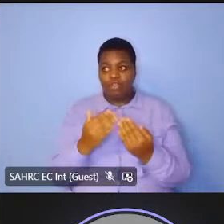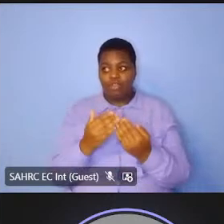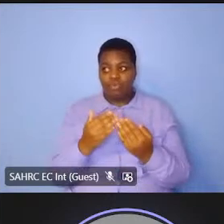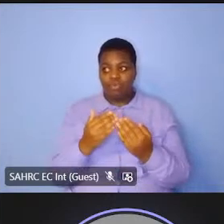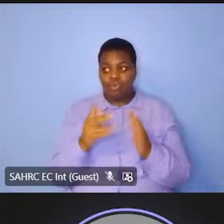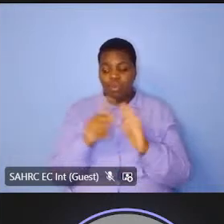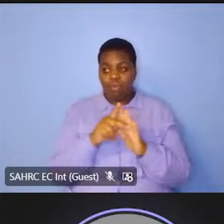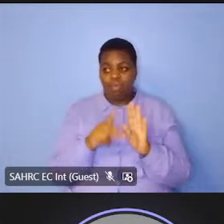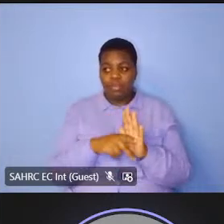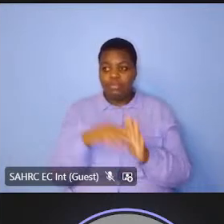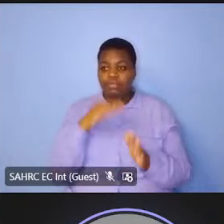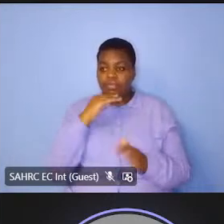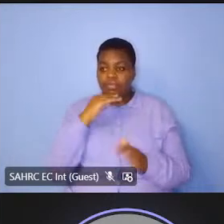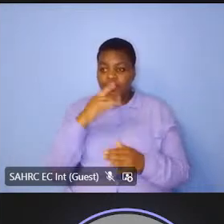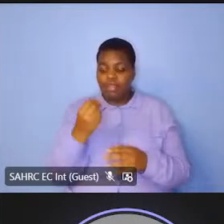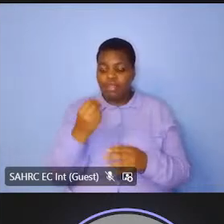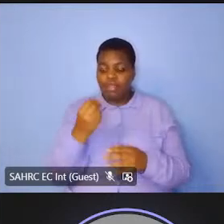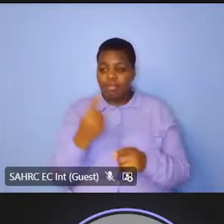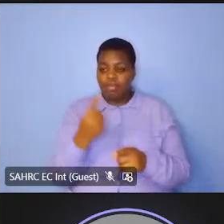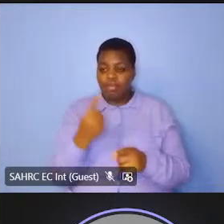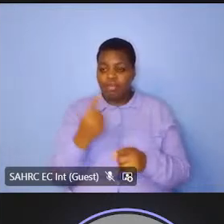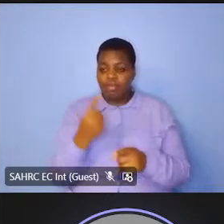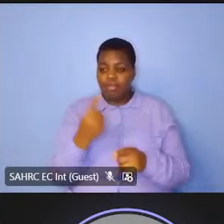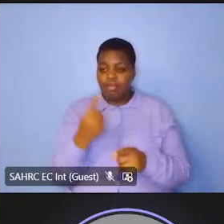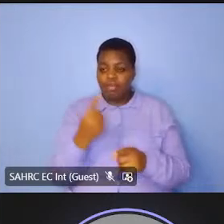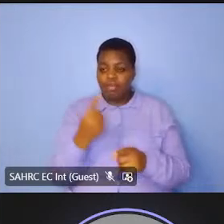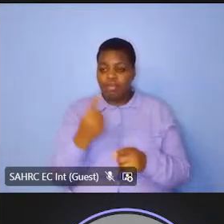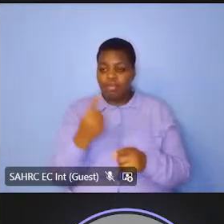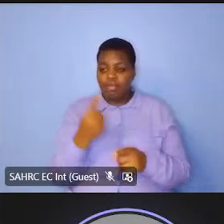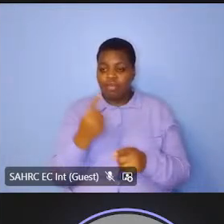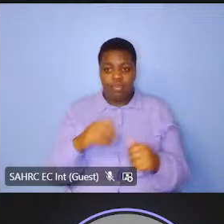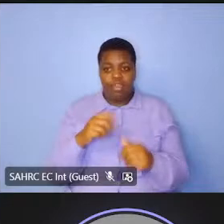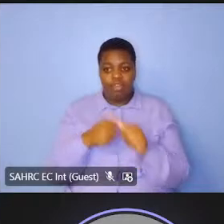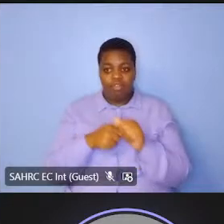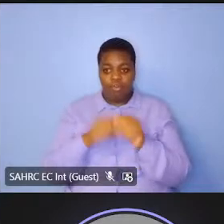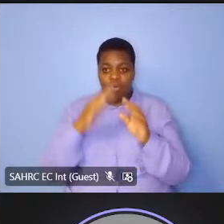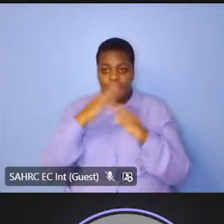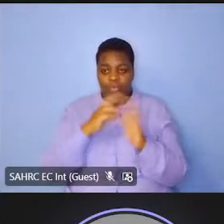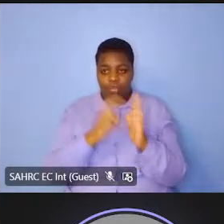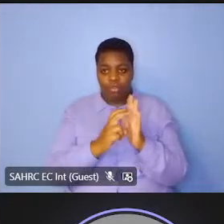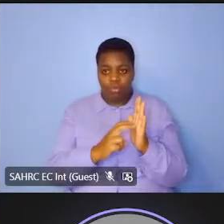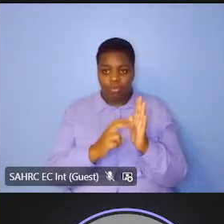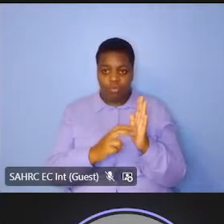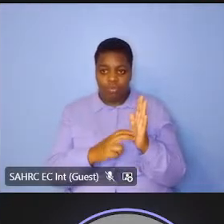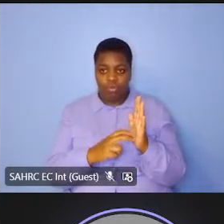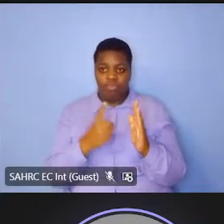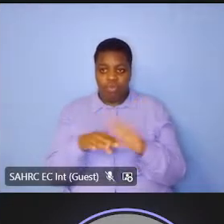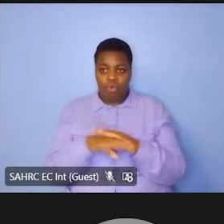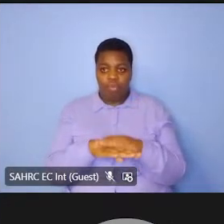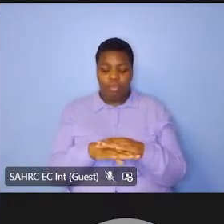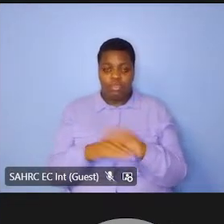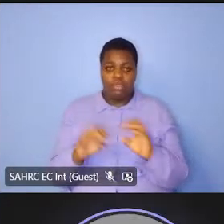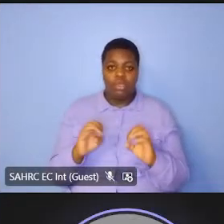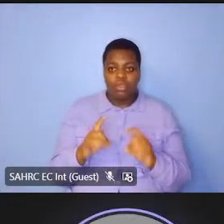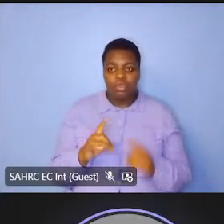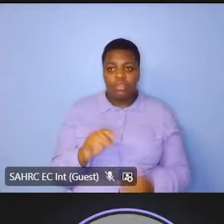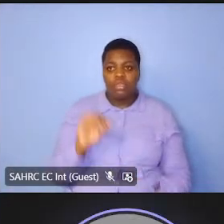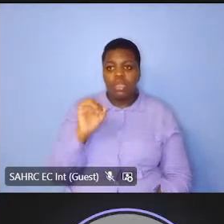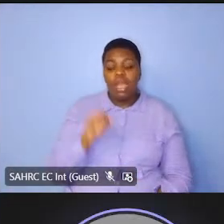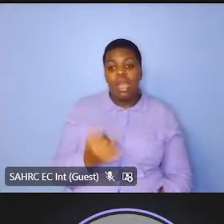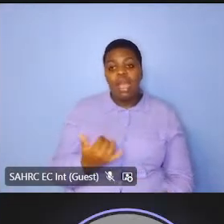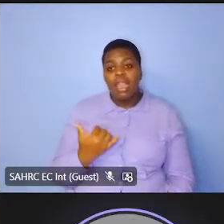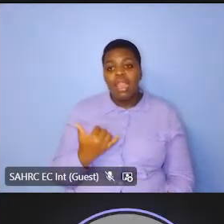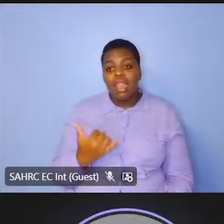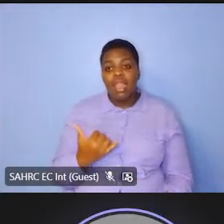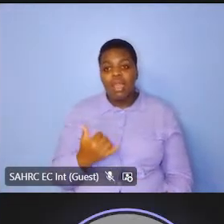have the effect of discriminating against learners are unlawful and limit a learner's right to basic education. It is therefore